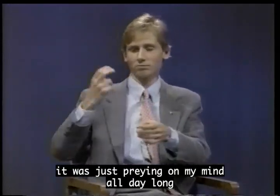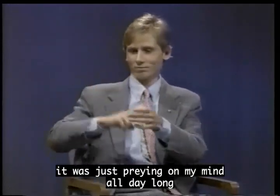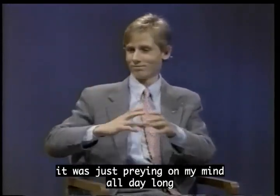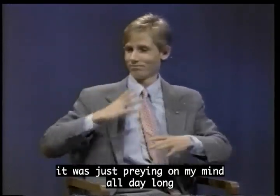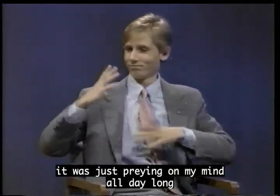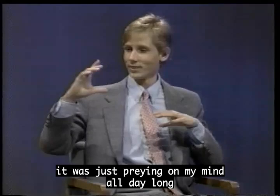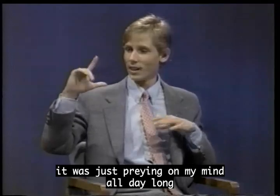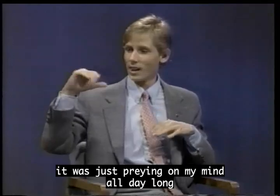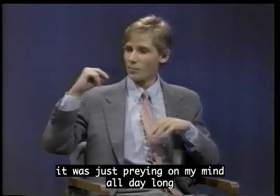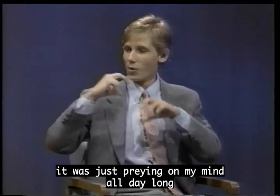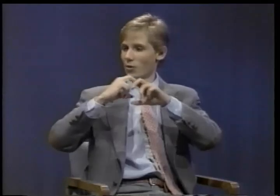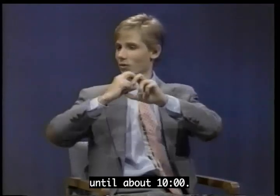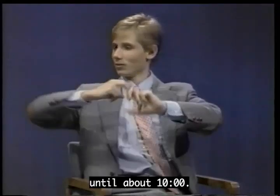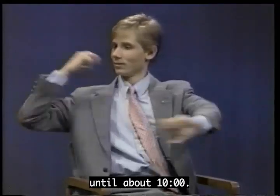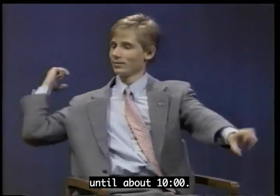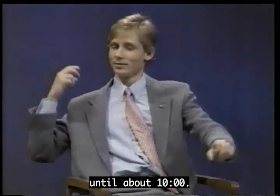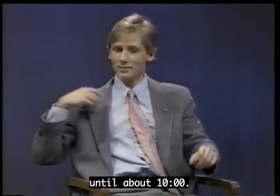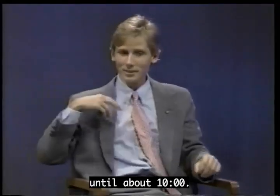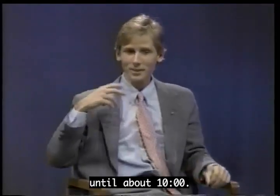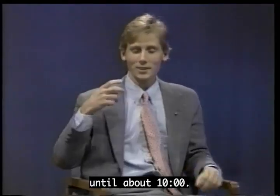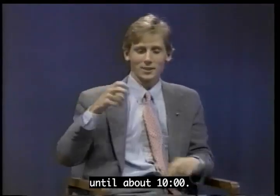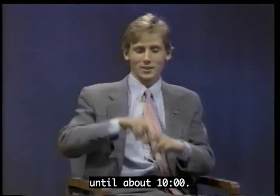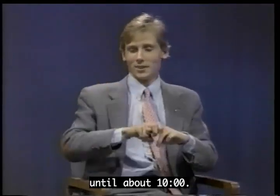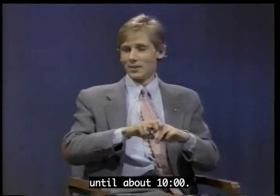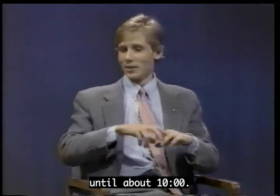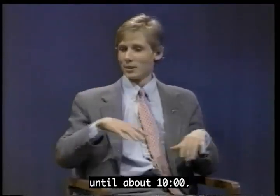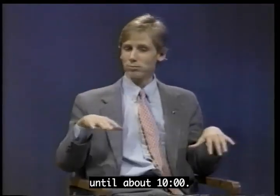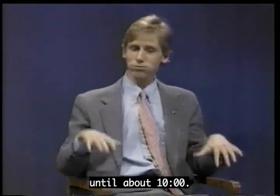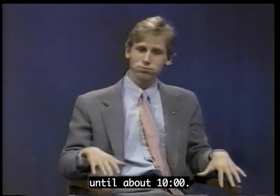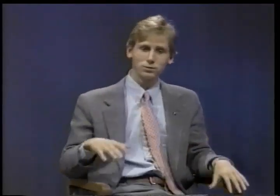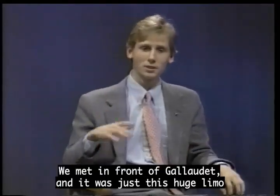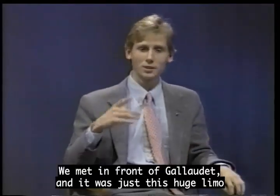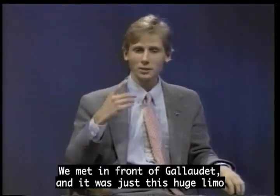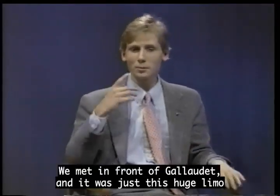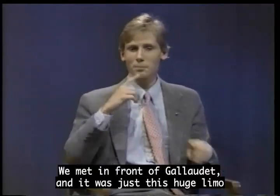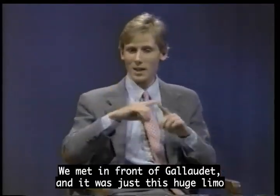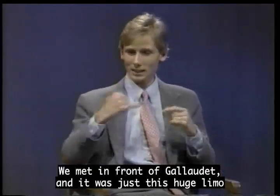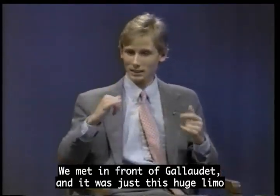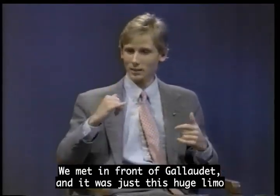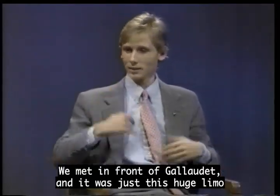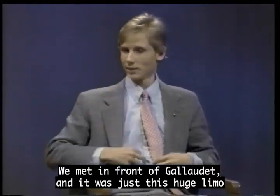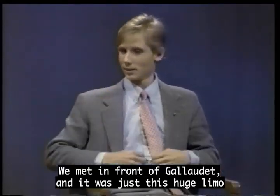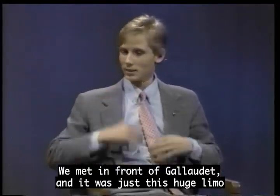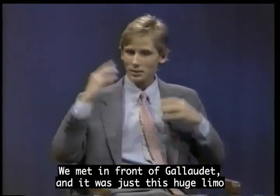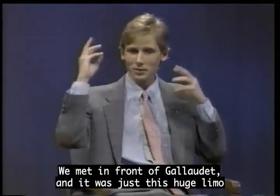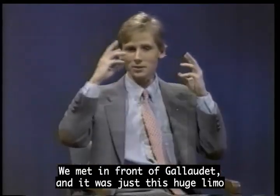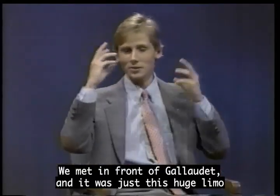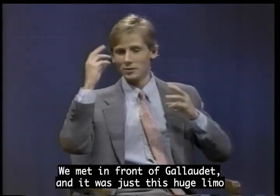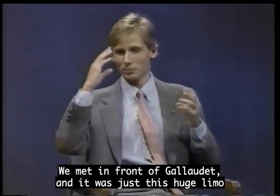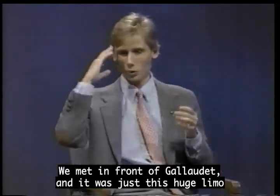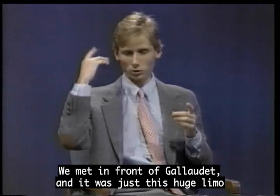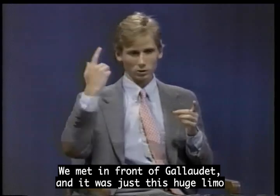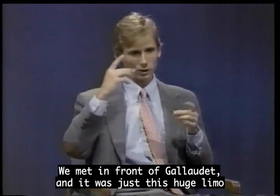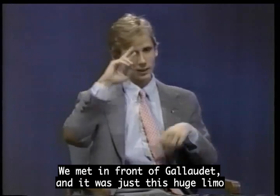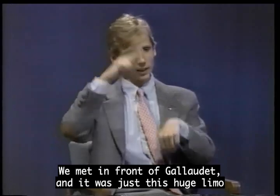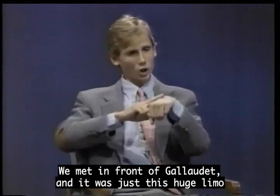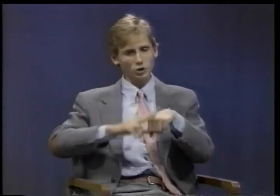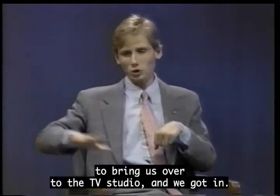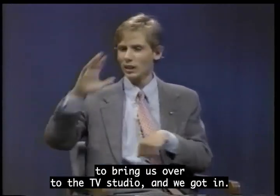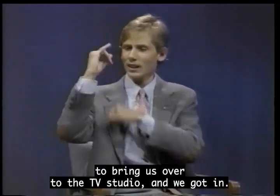about 10, we met in front of Gallaudet, and it was just this huge limo to bring us over to the TV studio. And we got in, and I was